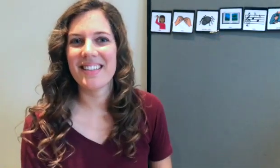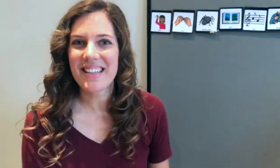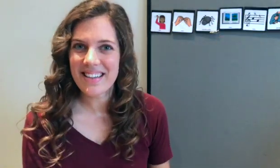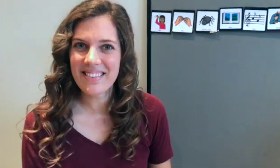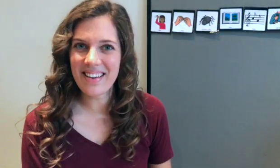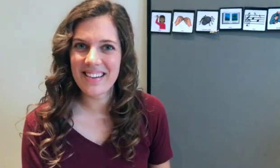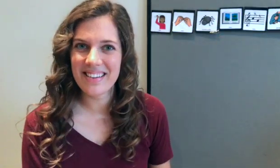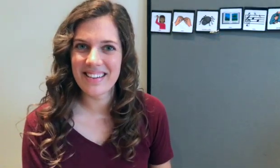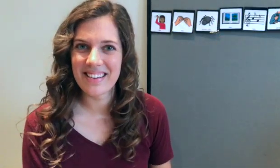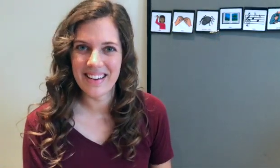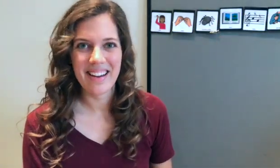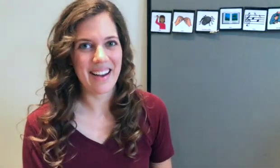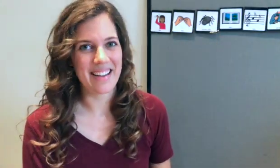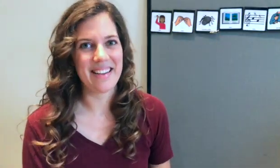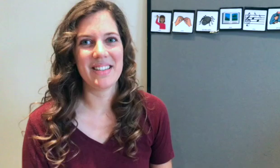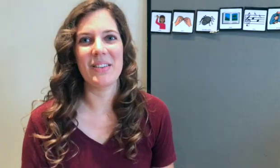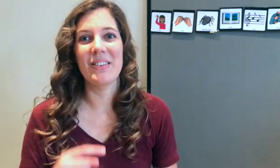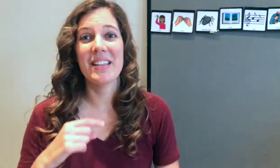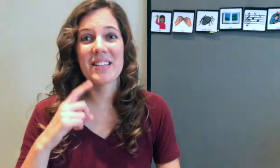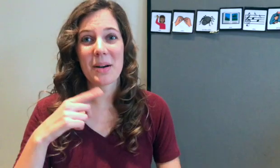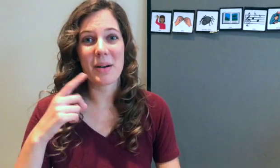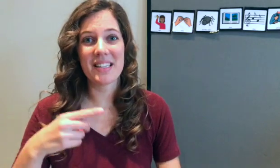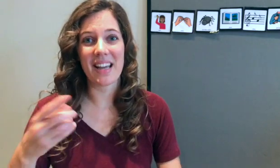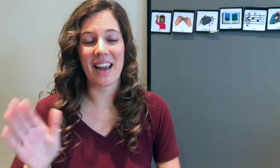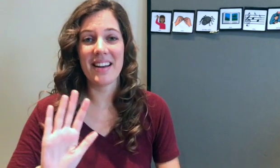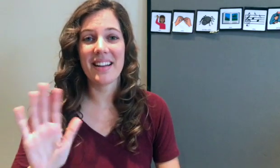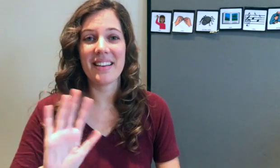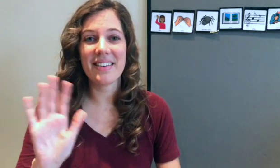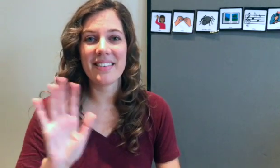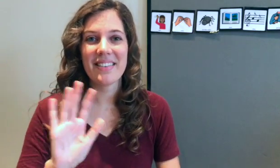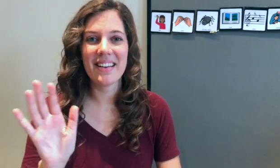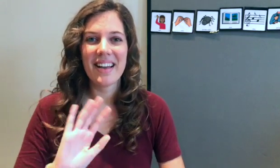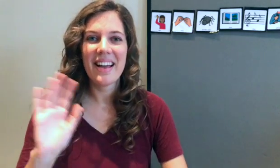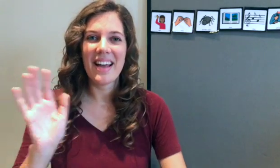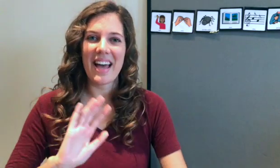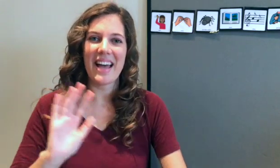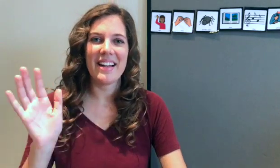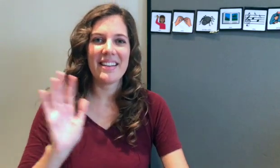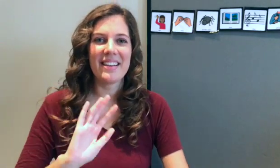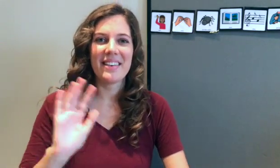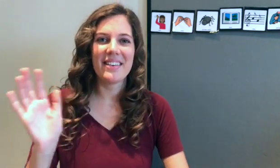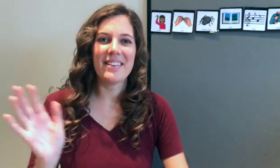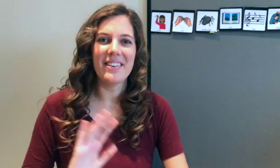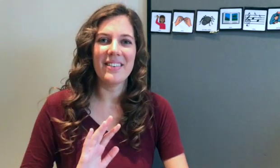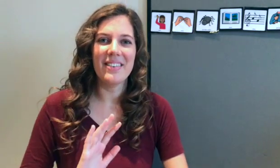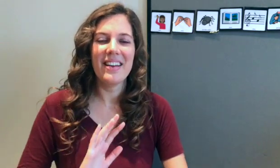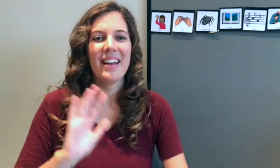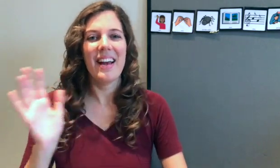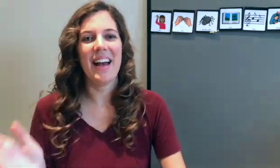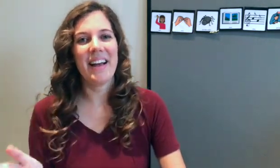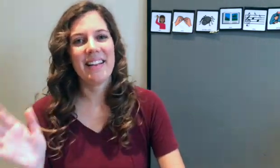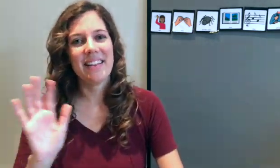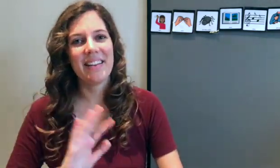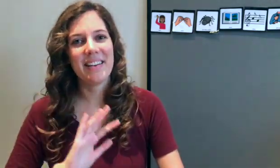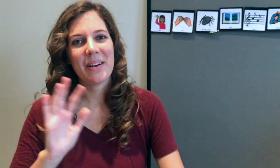that sound good? I think so. Let's start by saying hello. Hello,